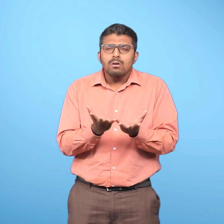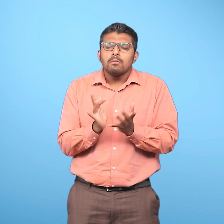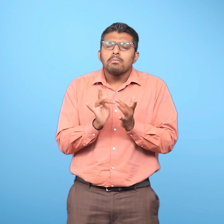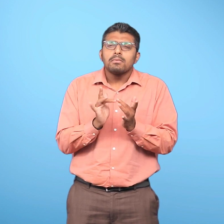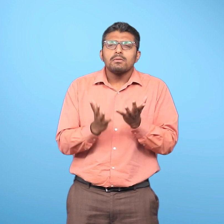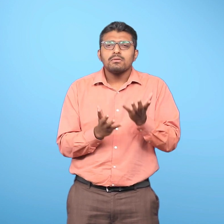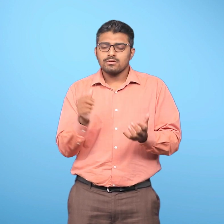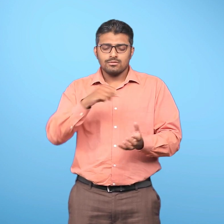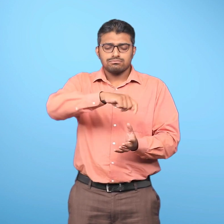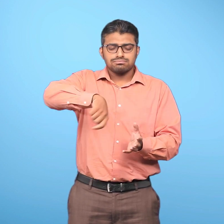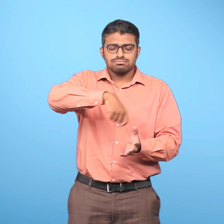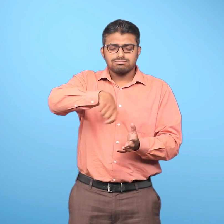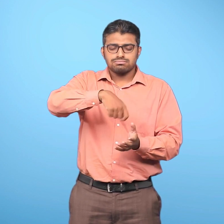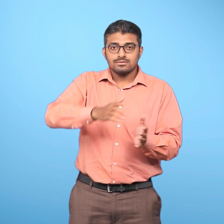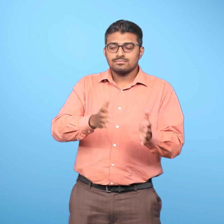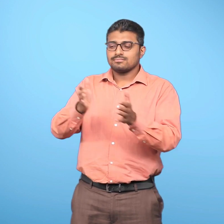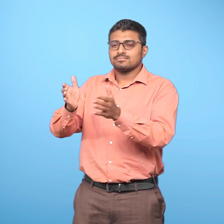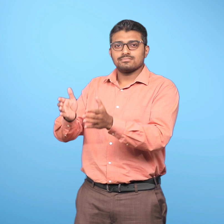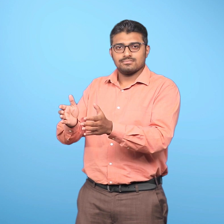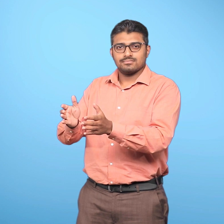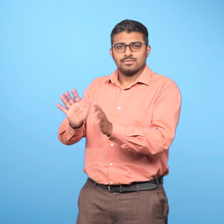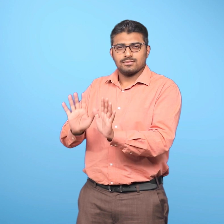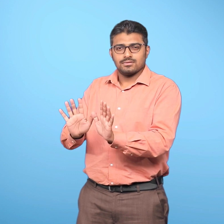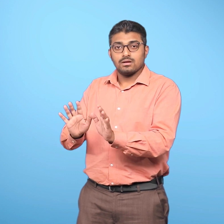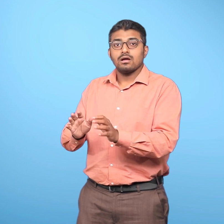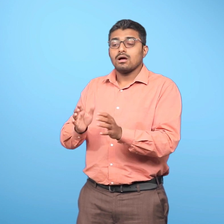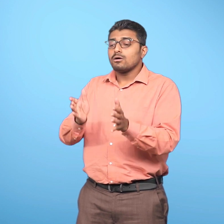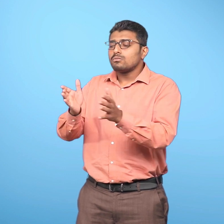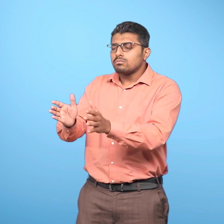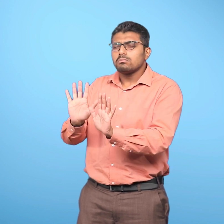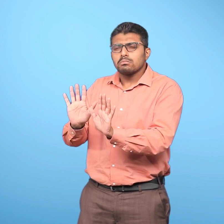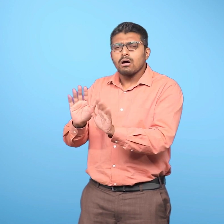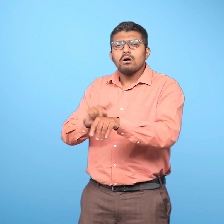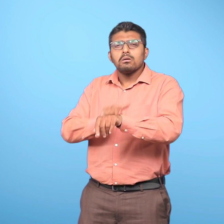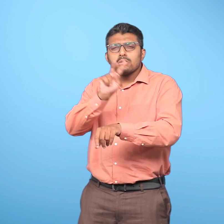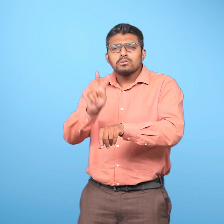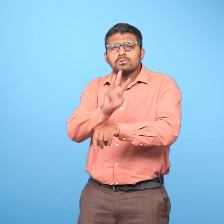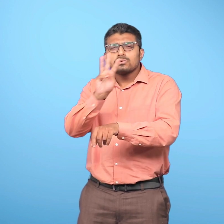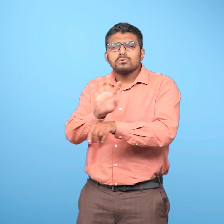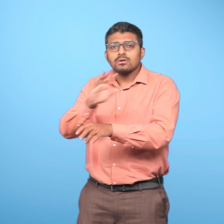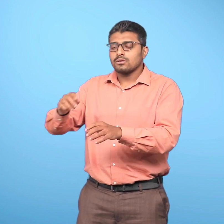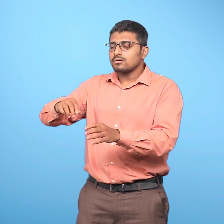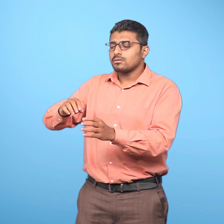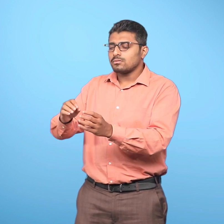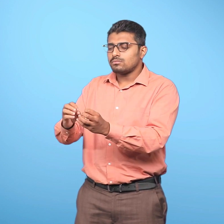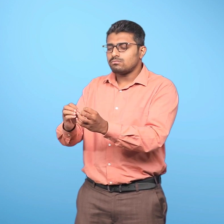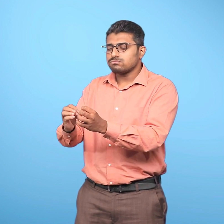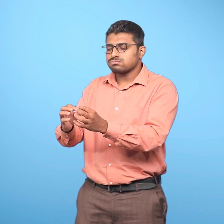milk. The milk is stirred and is set aside for a few hours at a warm place. In a